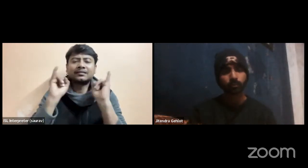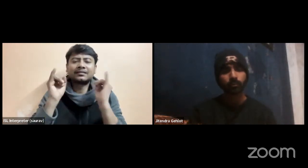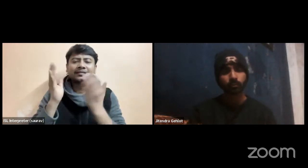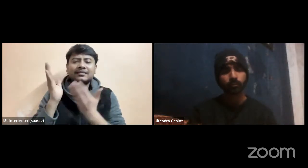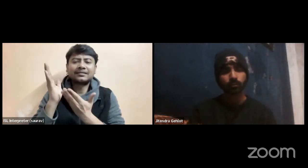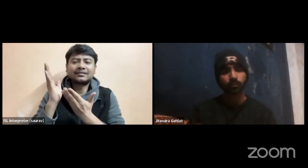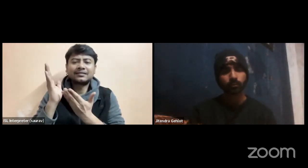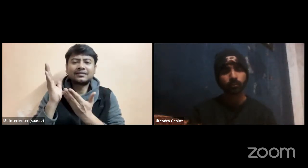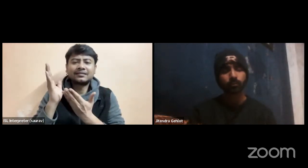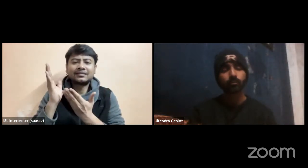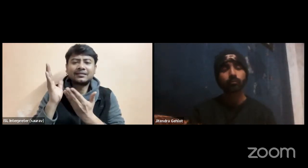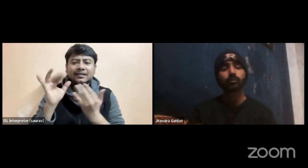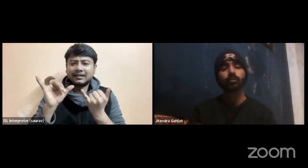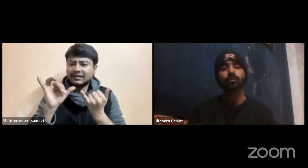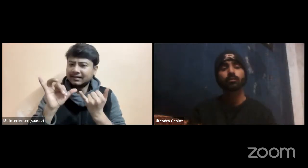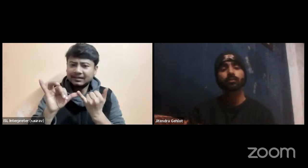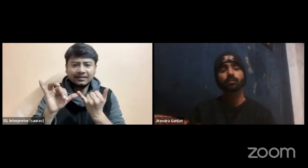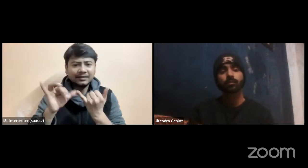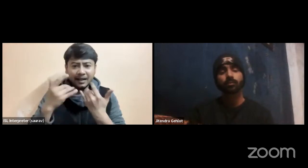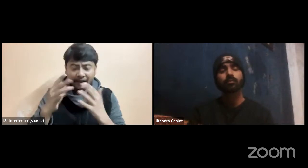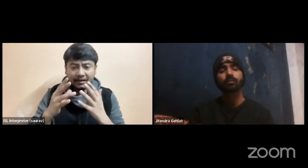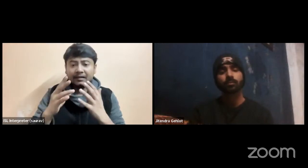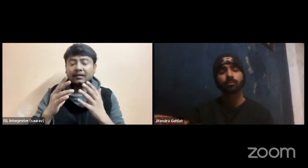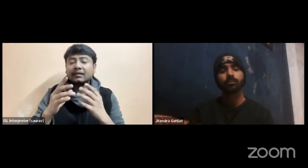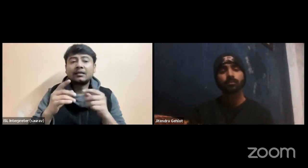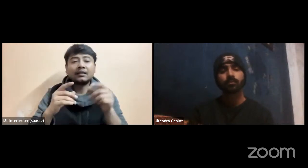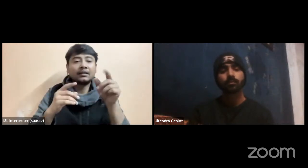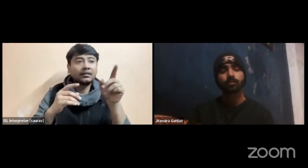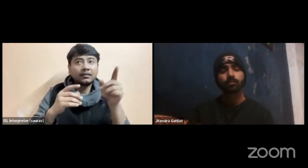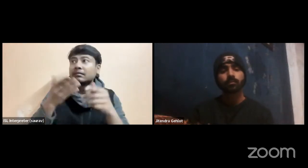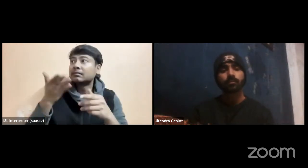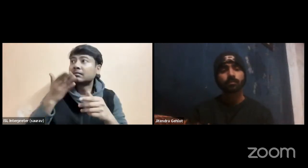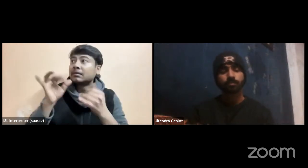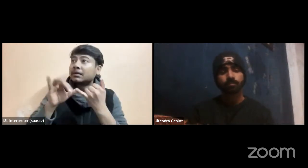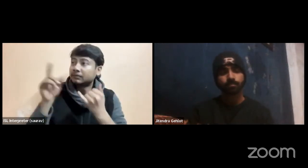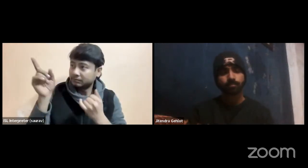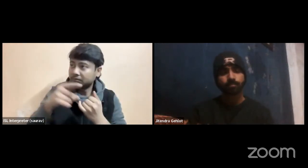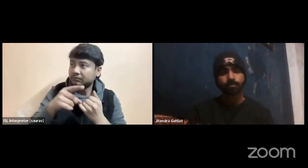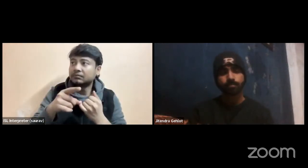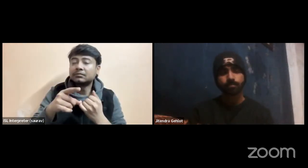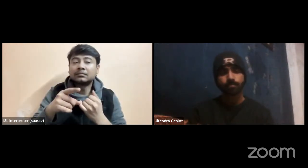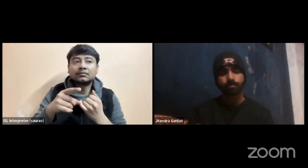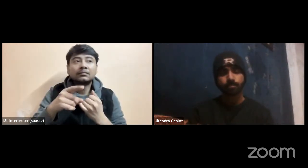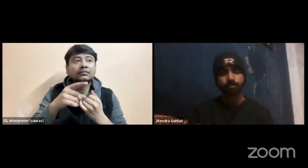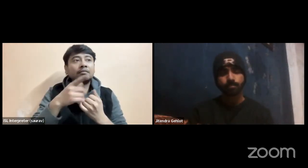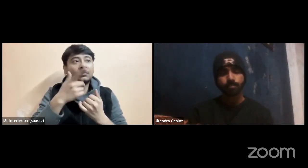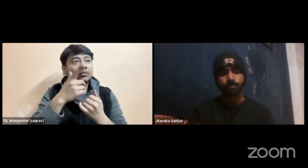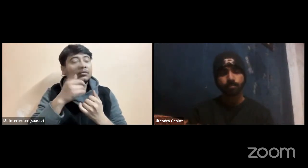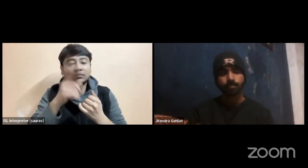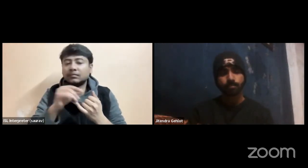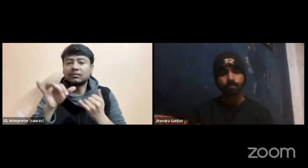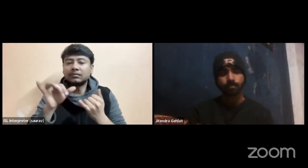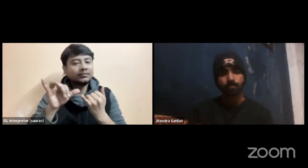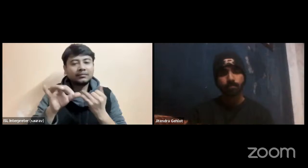Please write down in the chat box. He is called as Swarat, one who is independent of everyone.